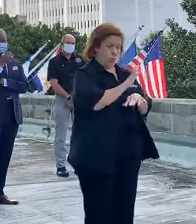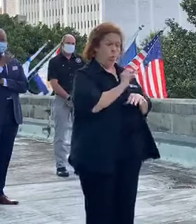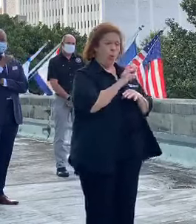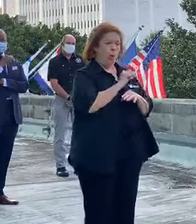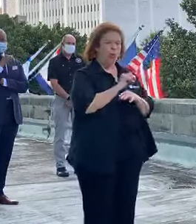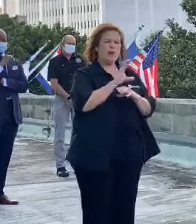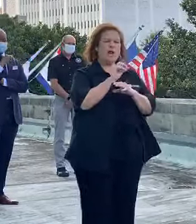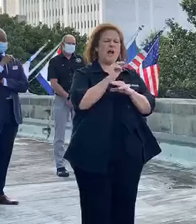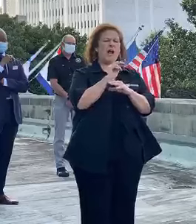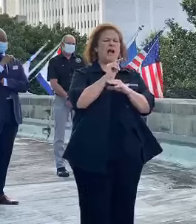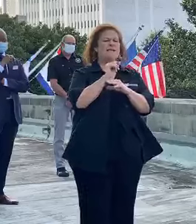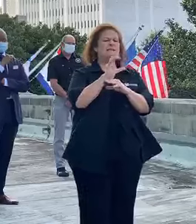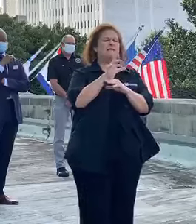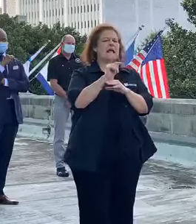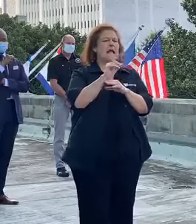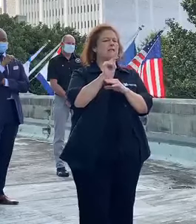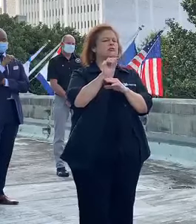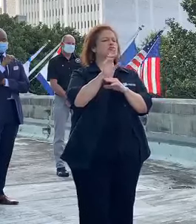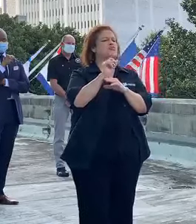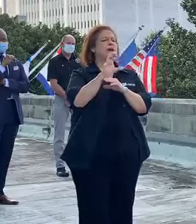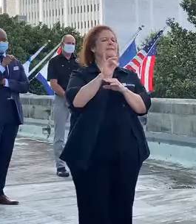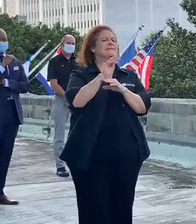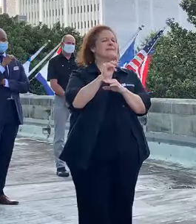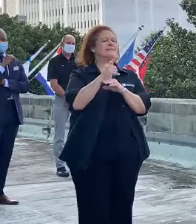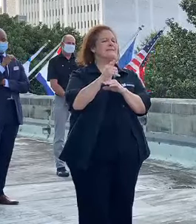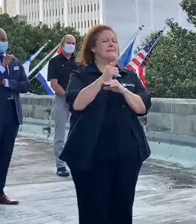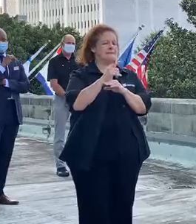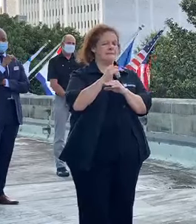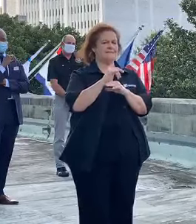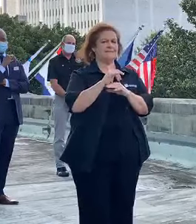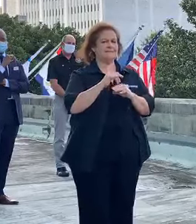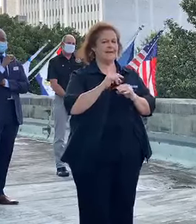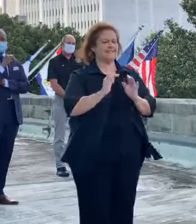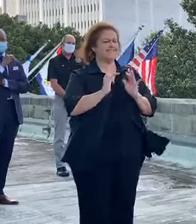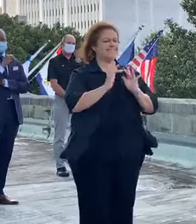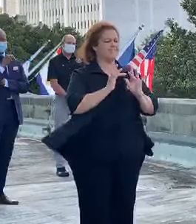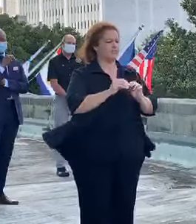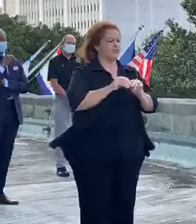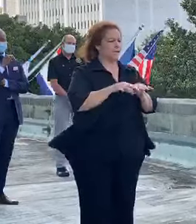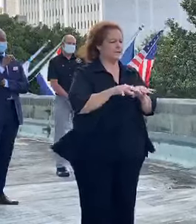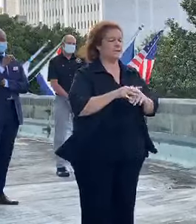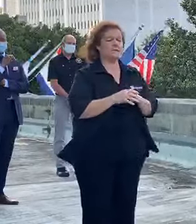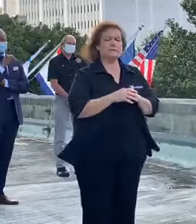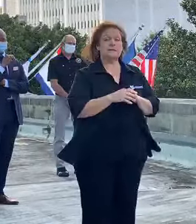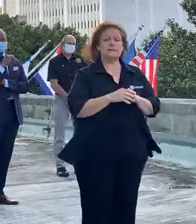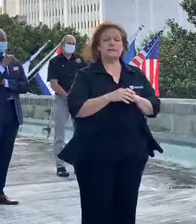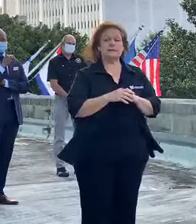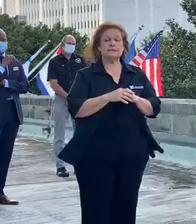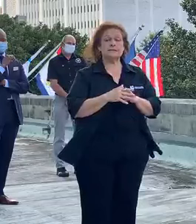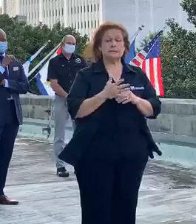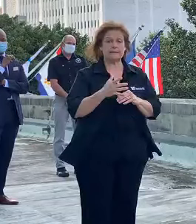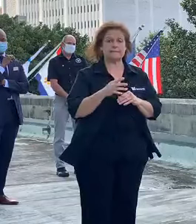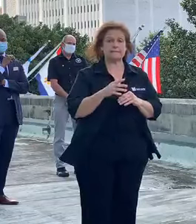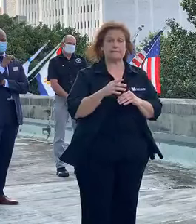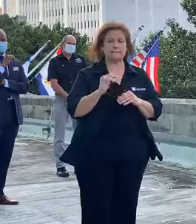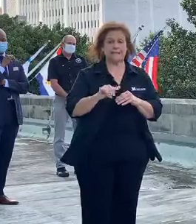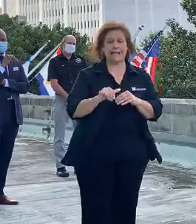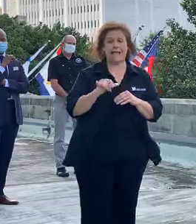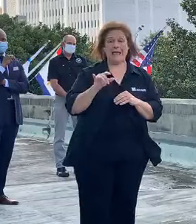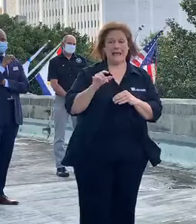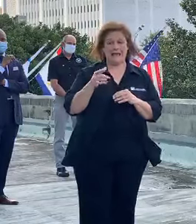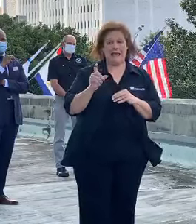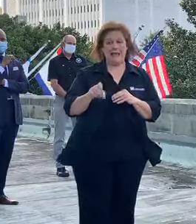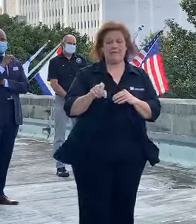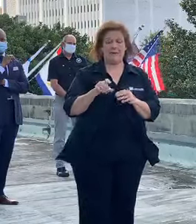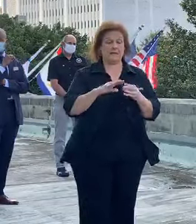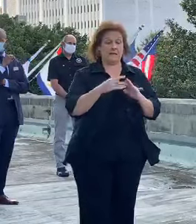Well, the city needs to be connected to the state health department. That has to be, okay? So the